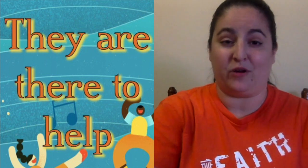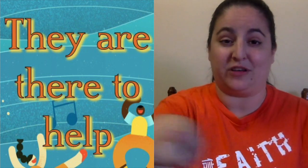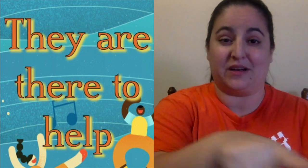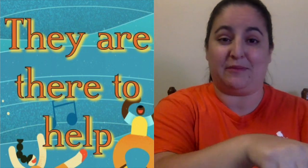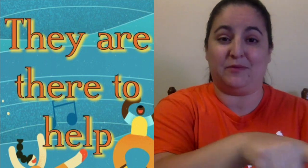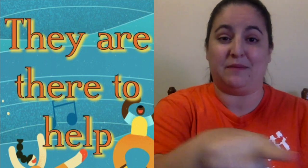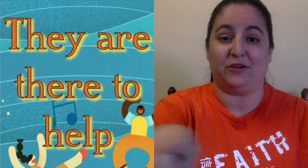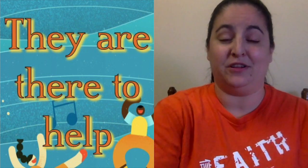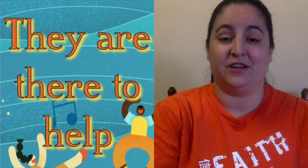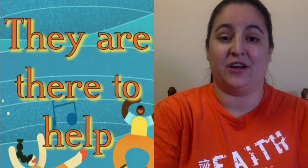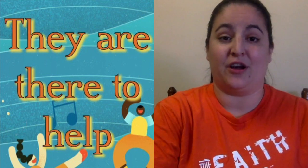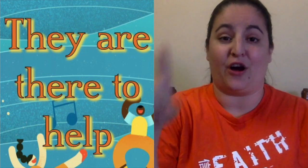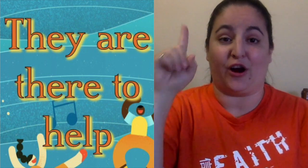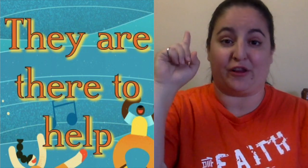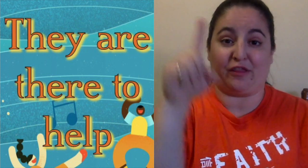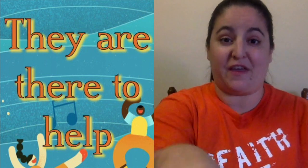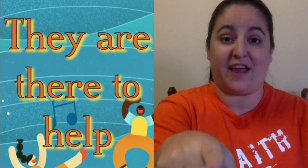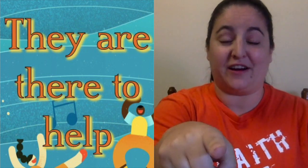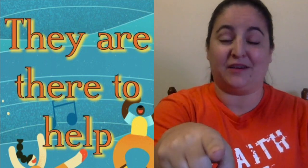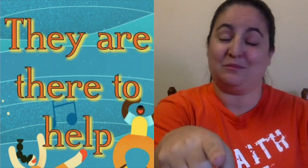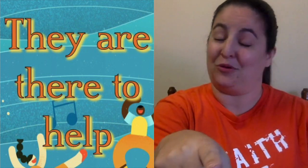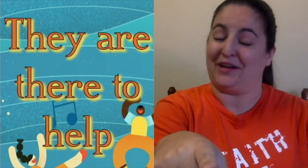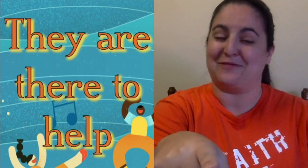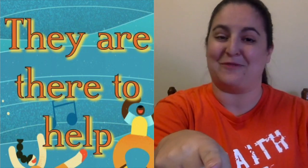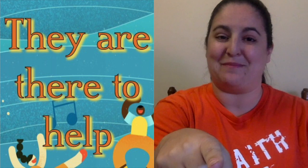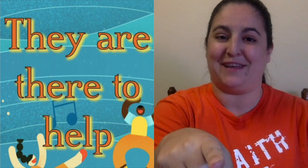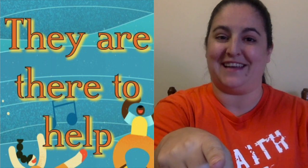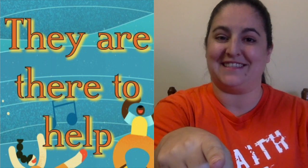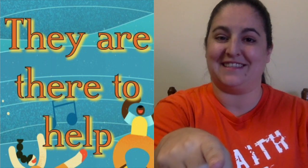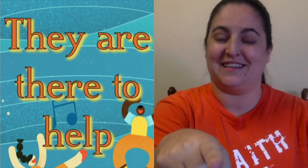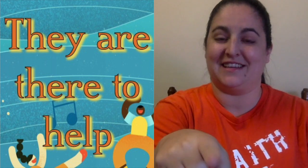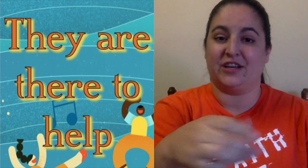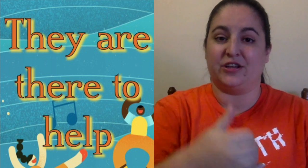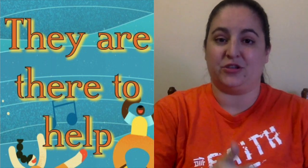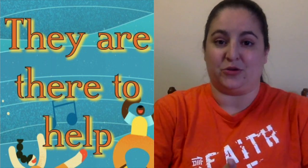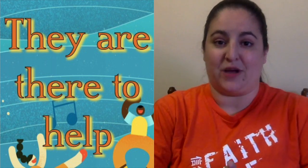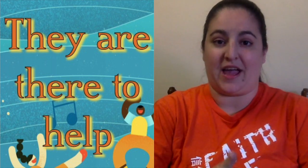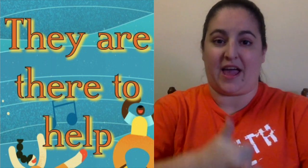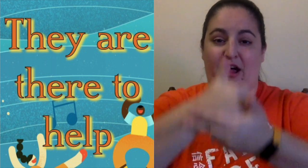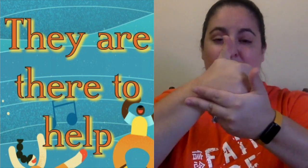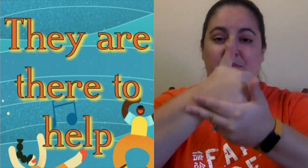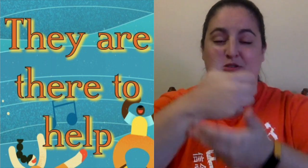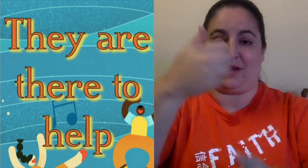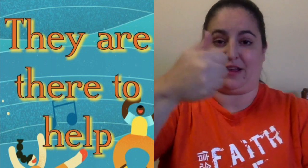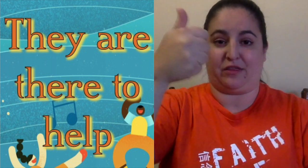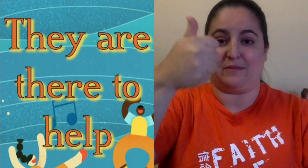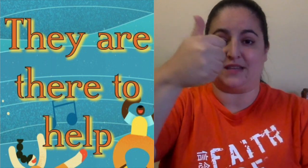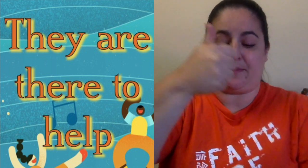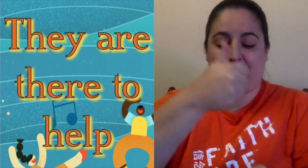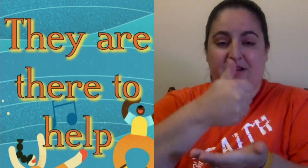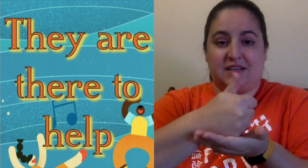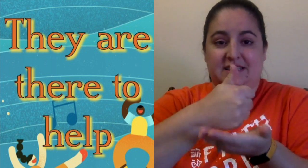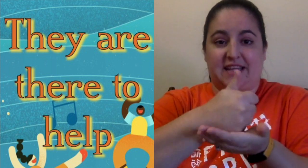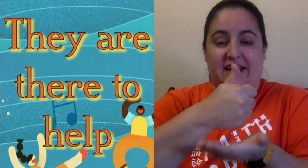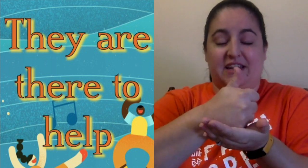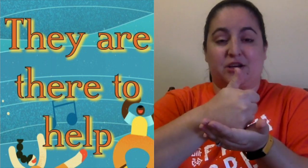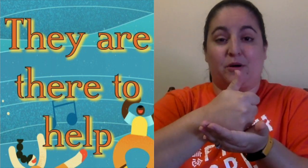wrist. Let's try that part again. A friend loves at